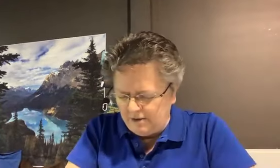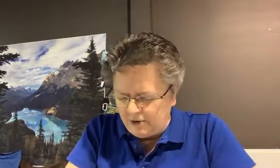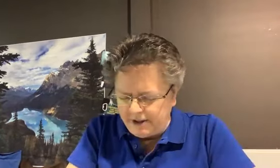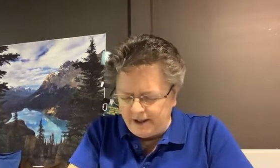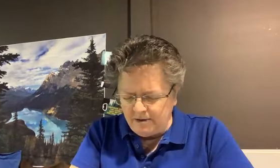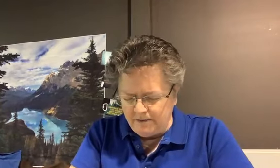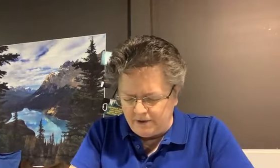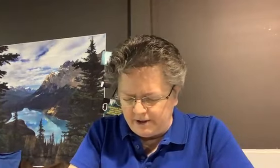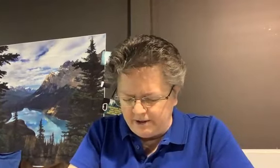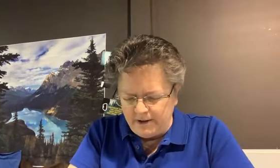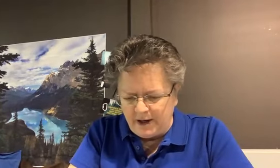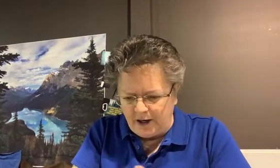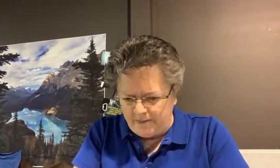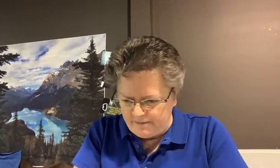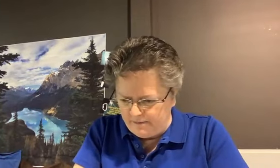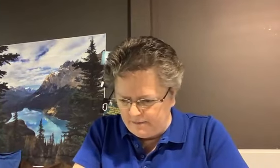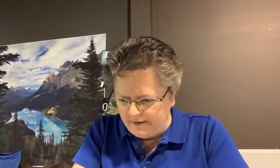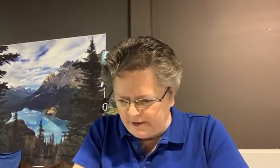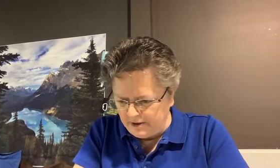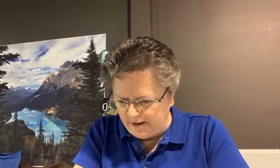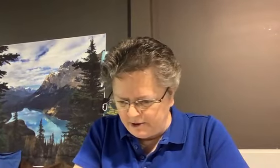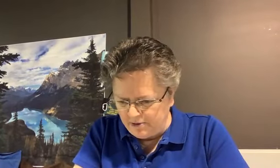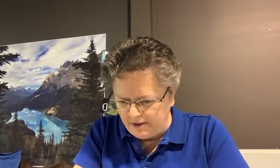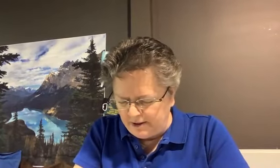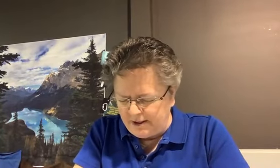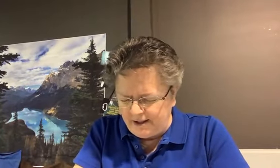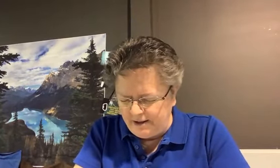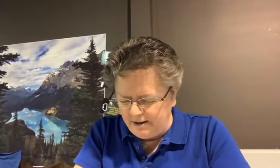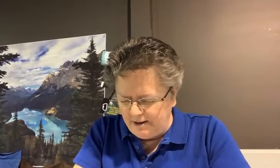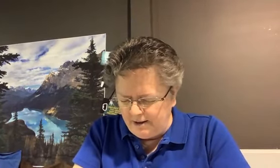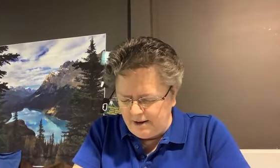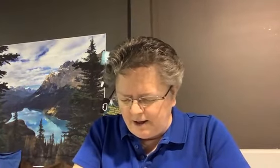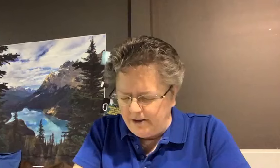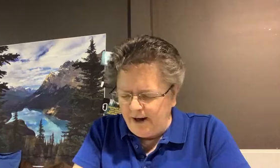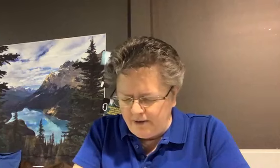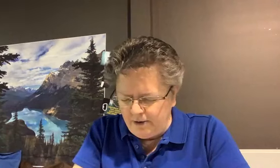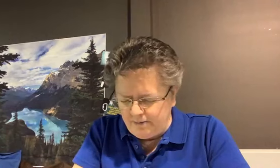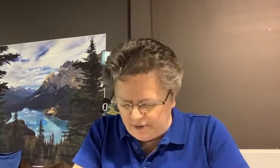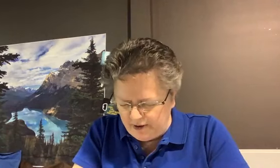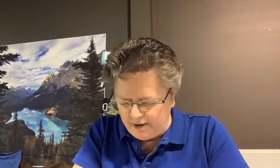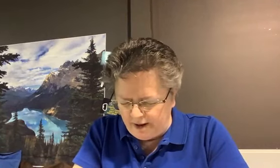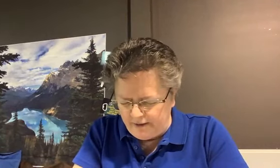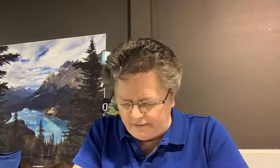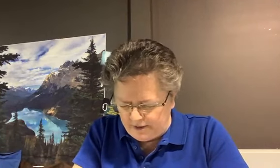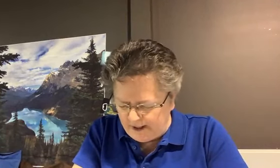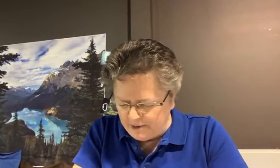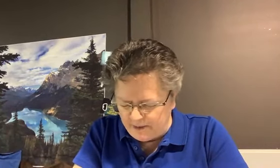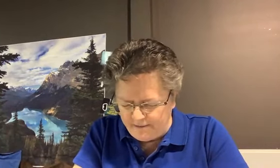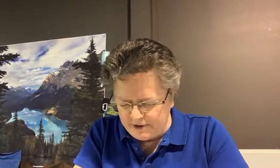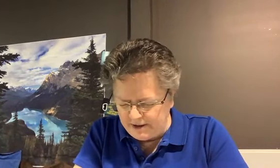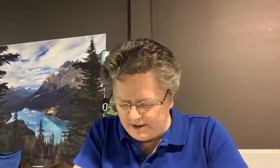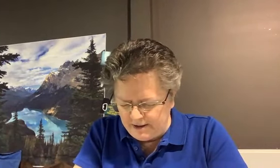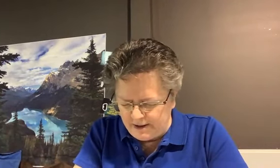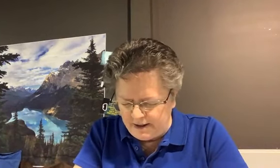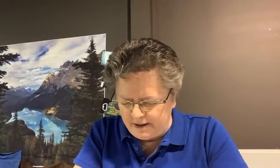Lord, thank you for giving us an opportunity to study another book of end times prophecy, and